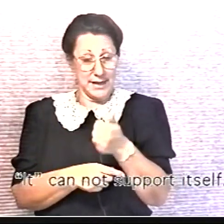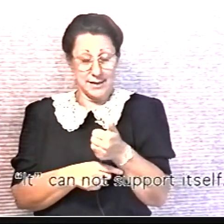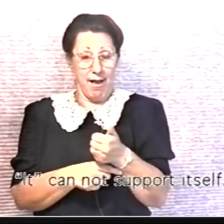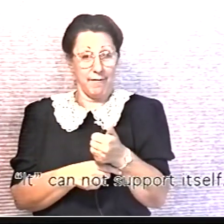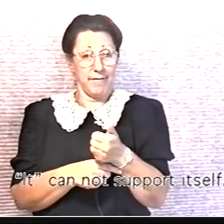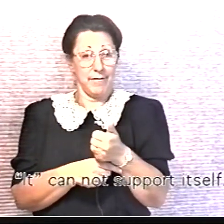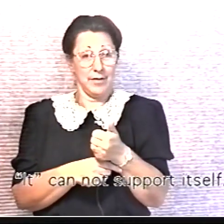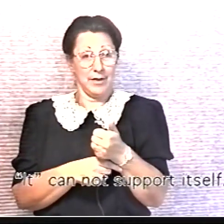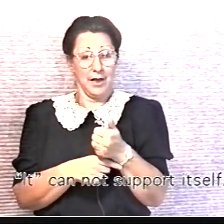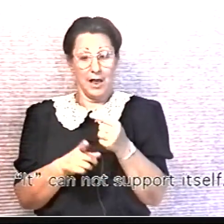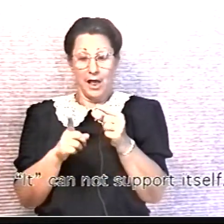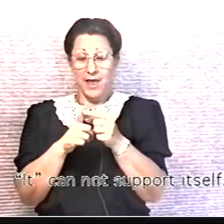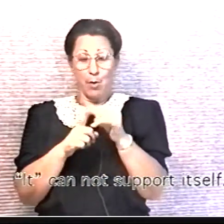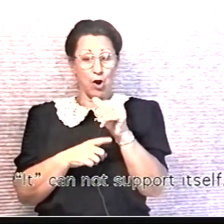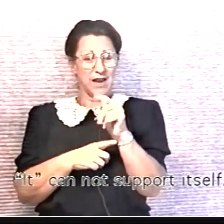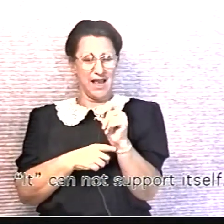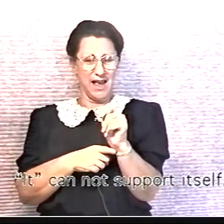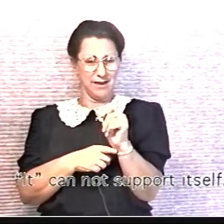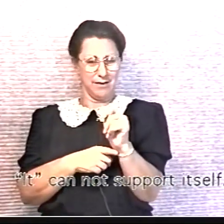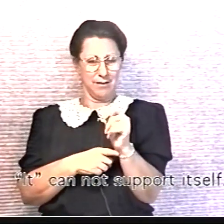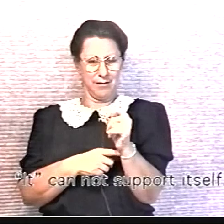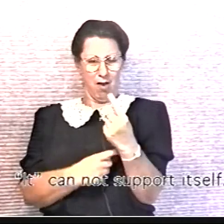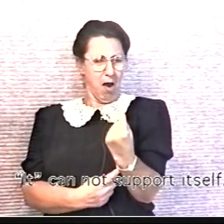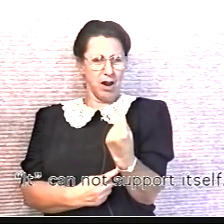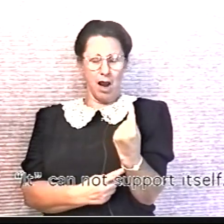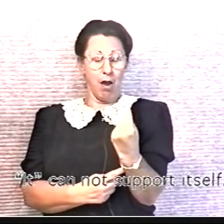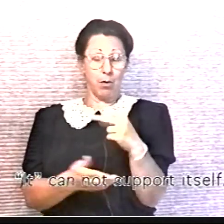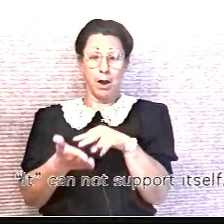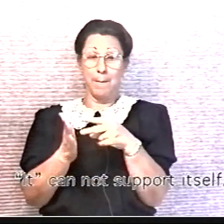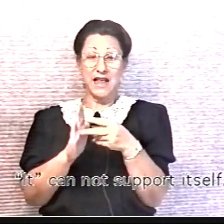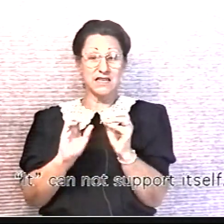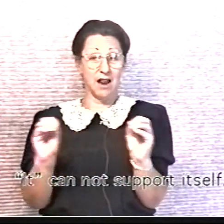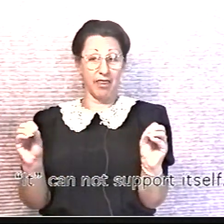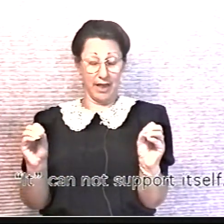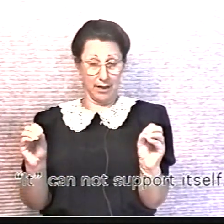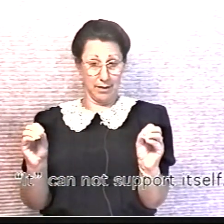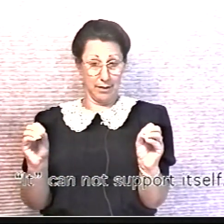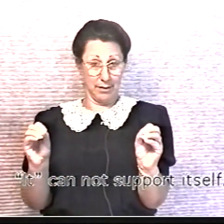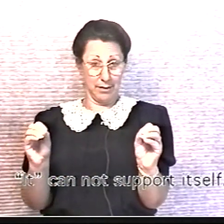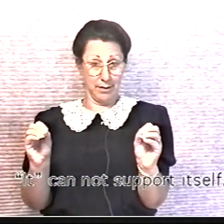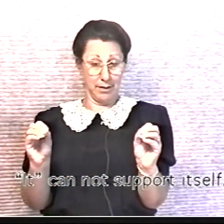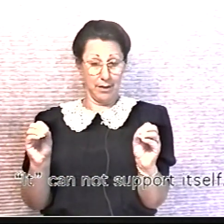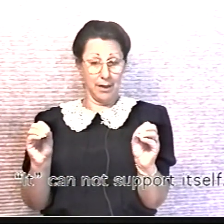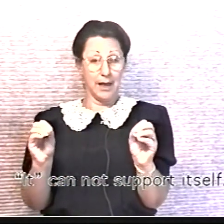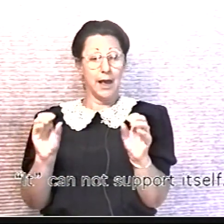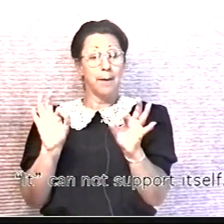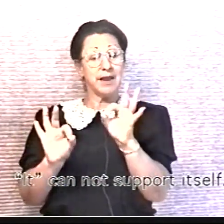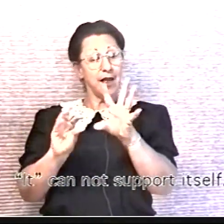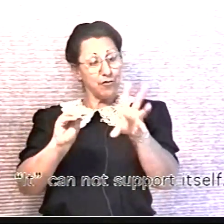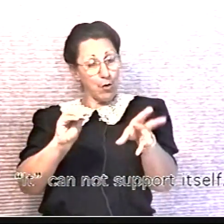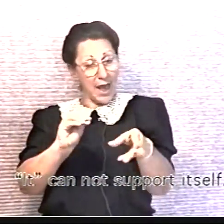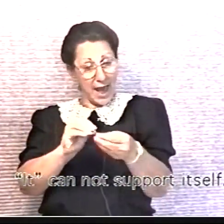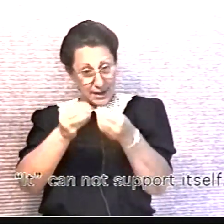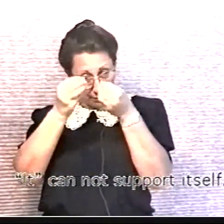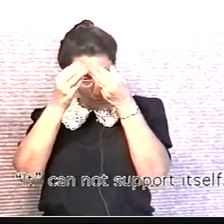itself. That word it, all alone, means nothing. But if you add